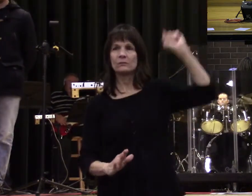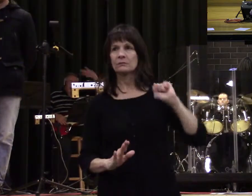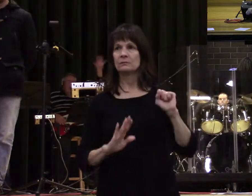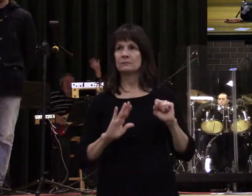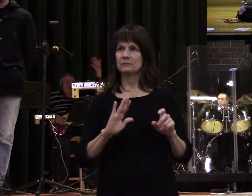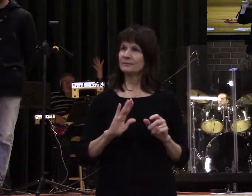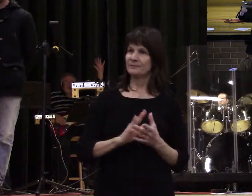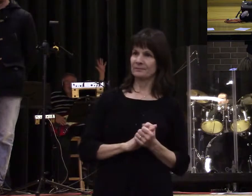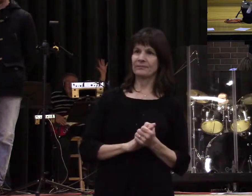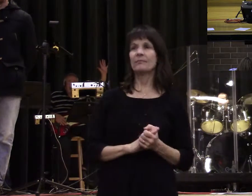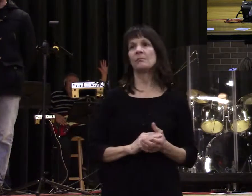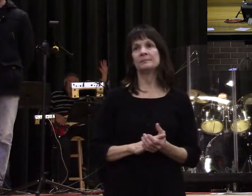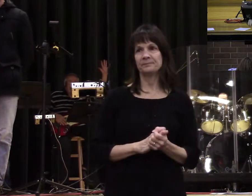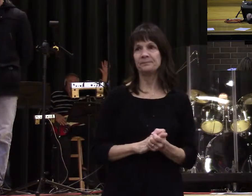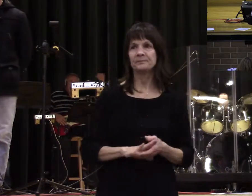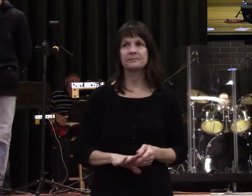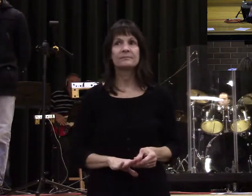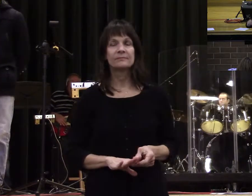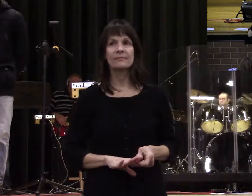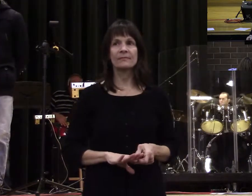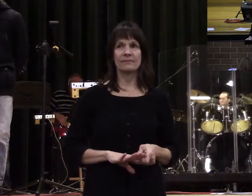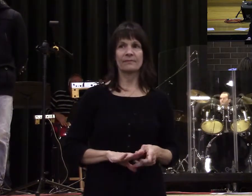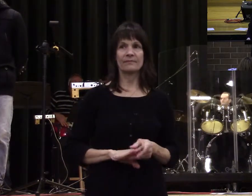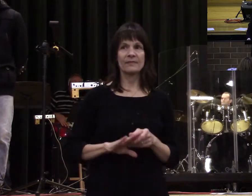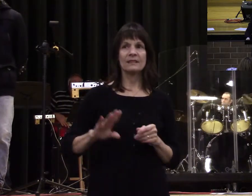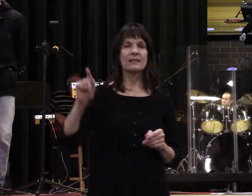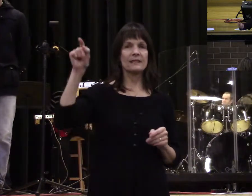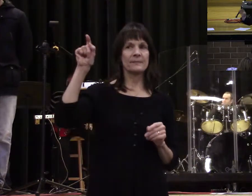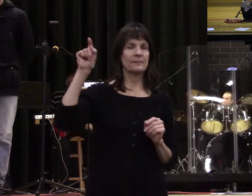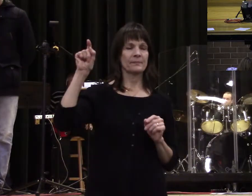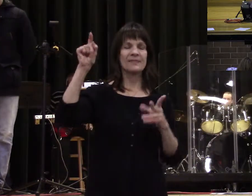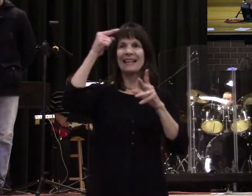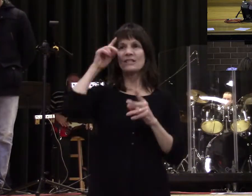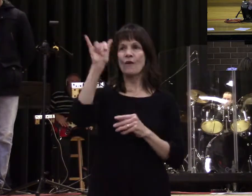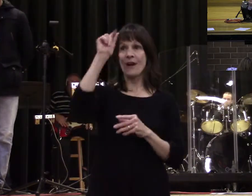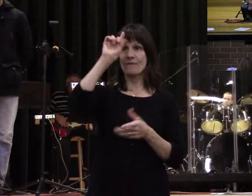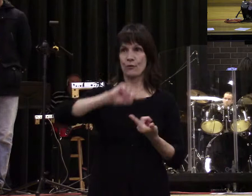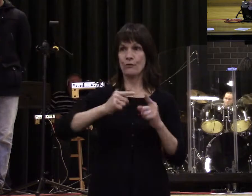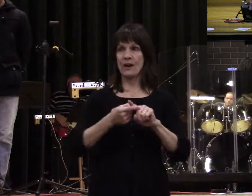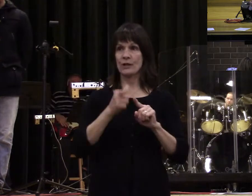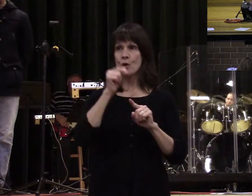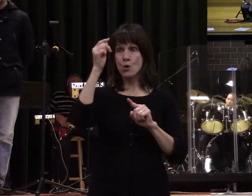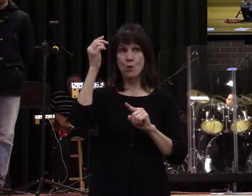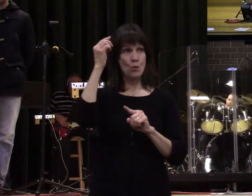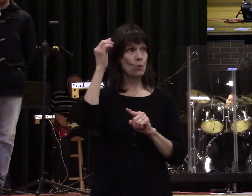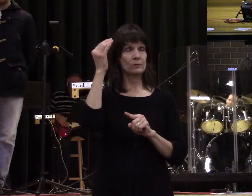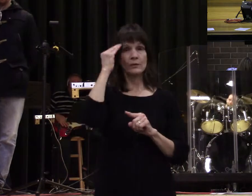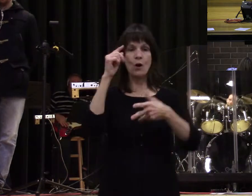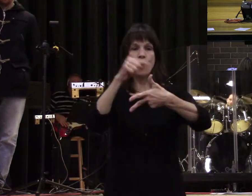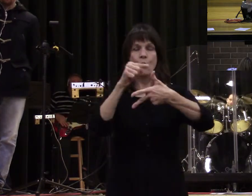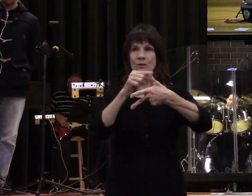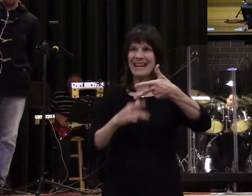He's our Savior. He restores. He's a forever friend. How many people know at least three things about God? Do you know his